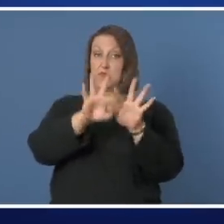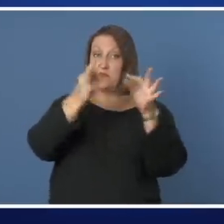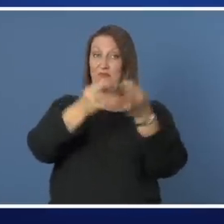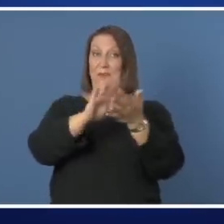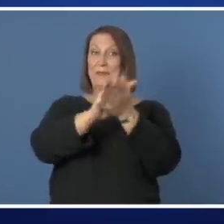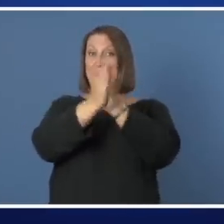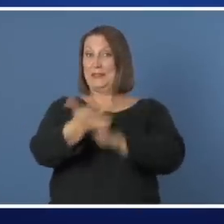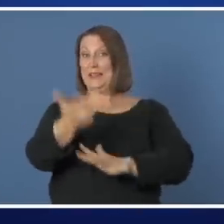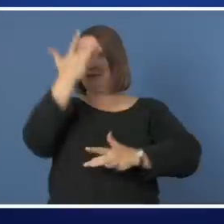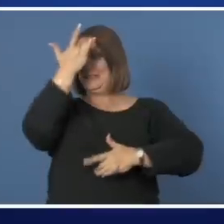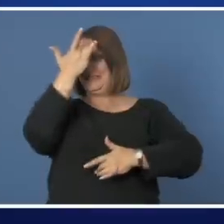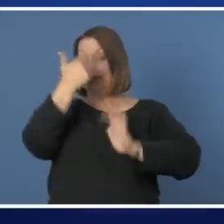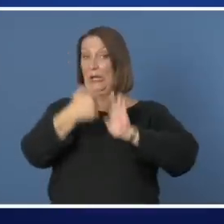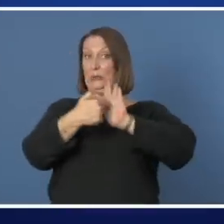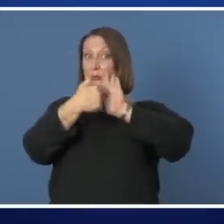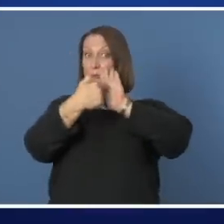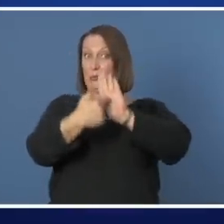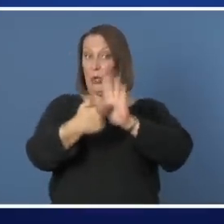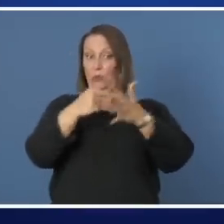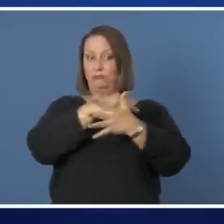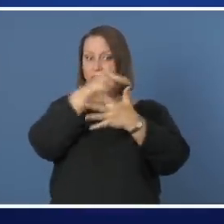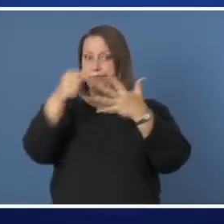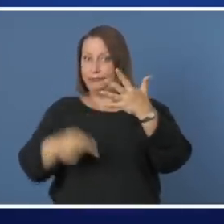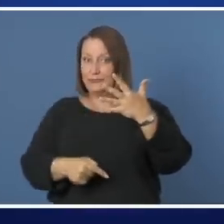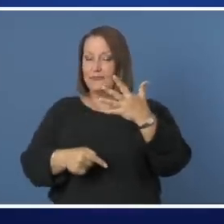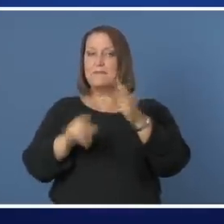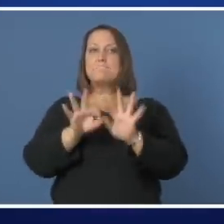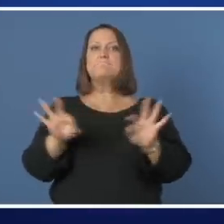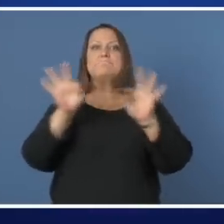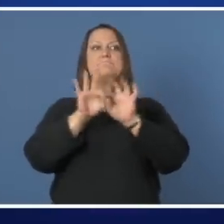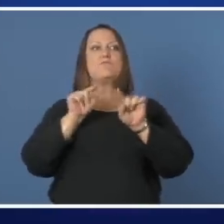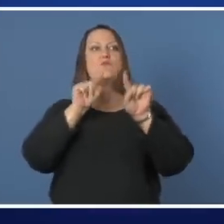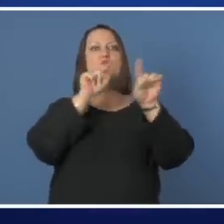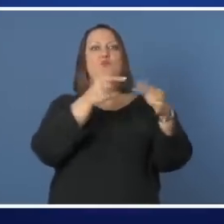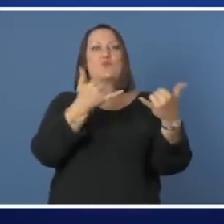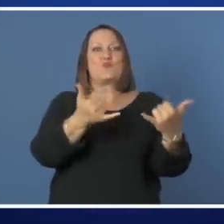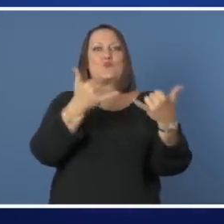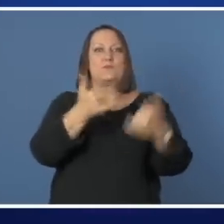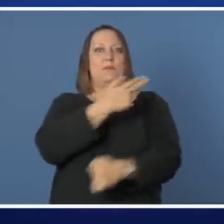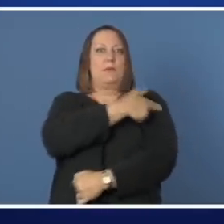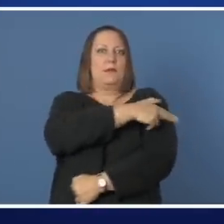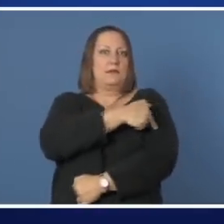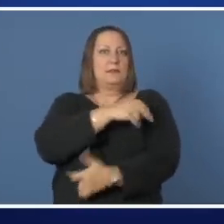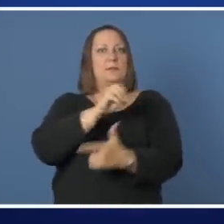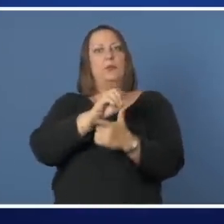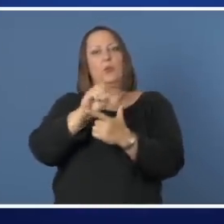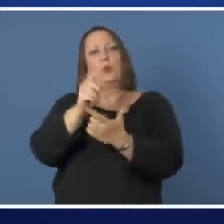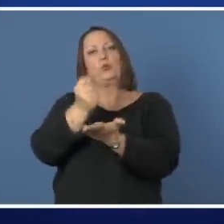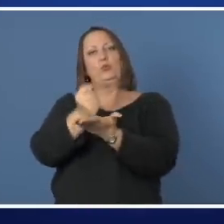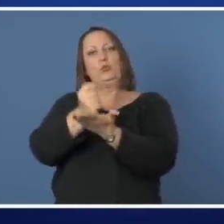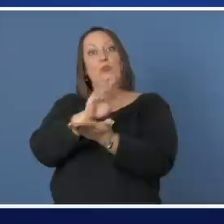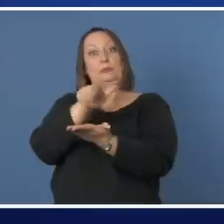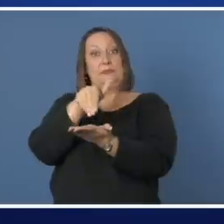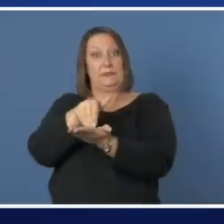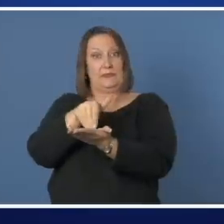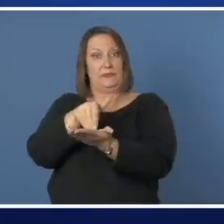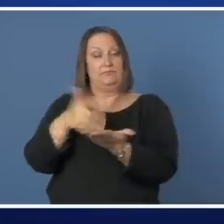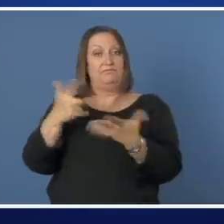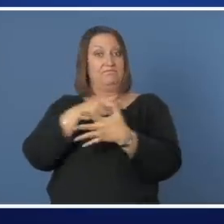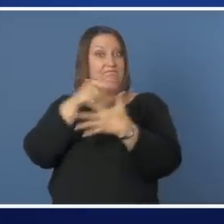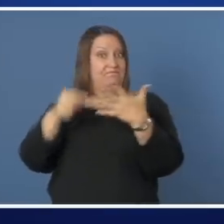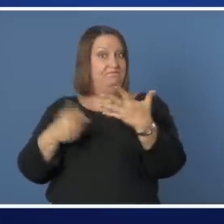member of your family has any of the following symptoms go to the nearest hospital or treatment center now